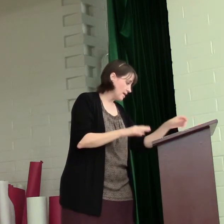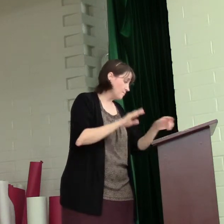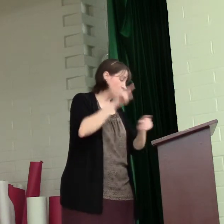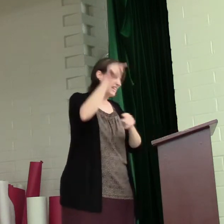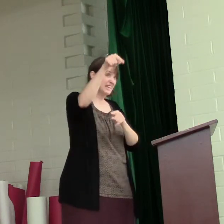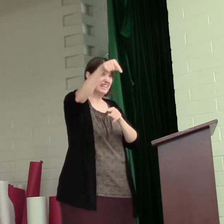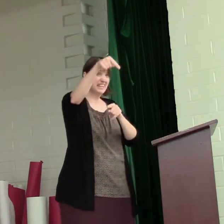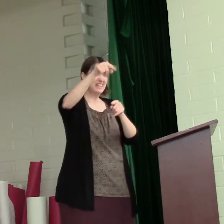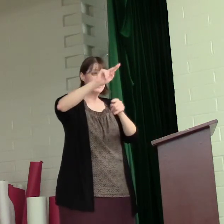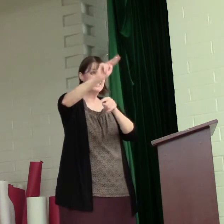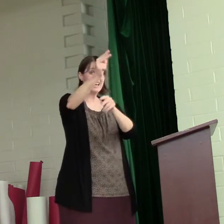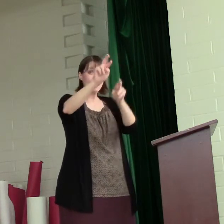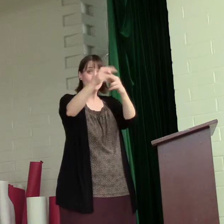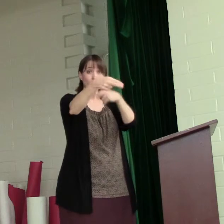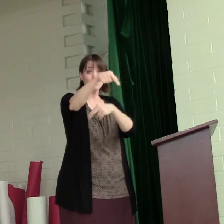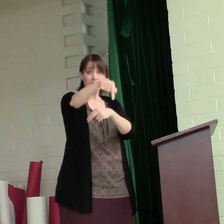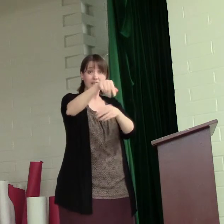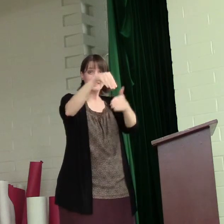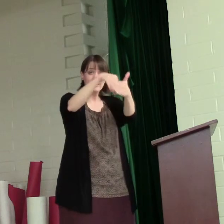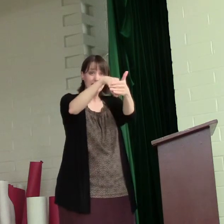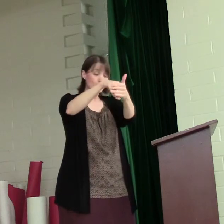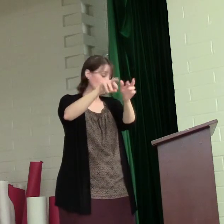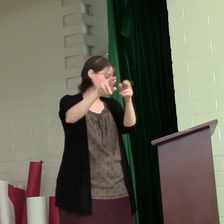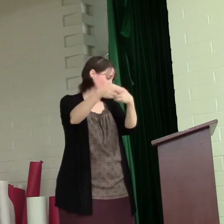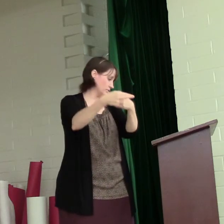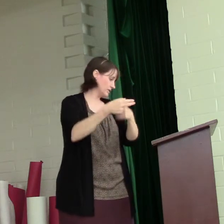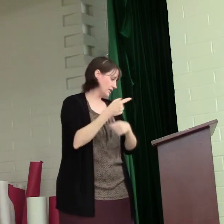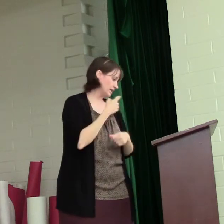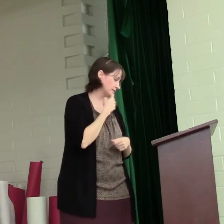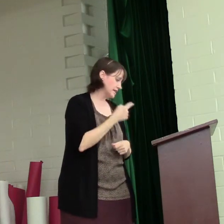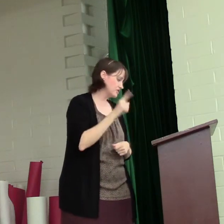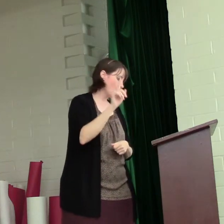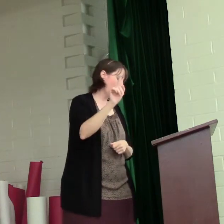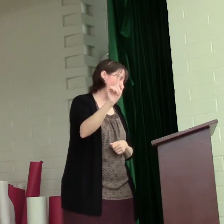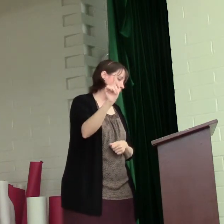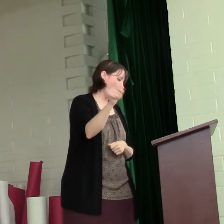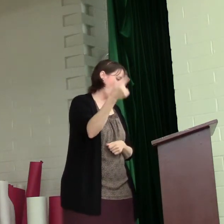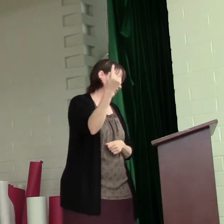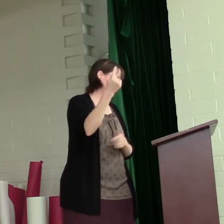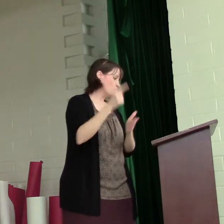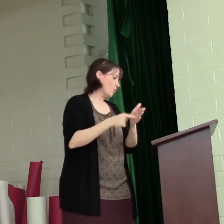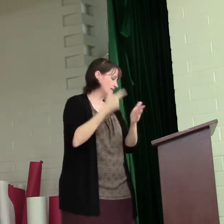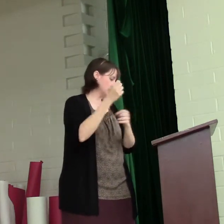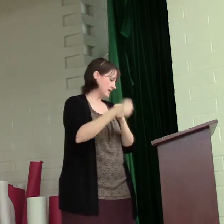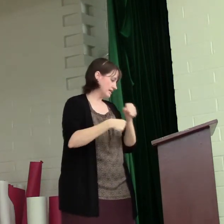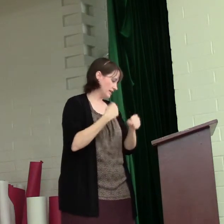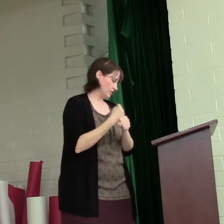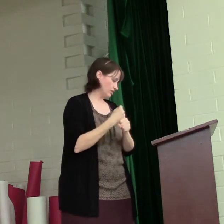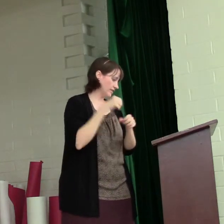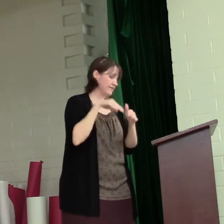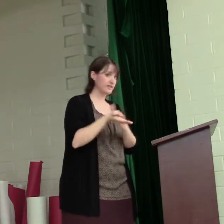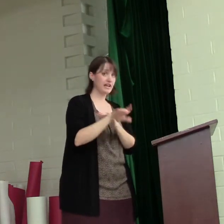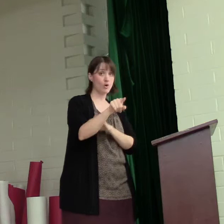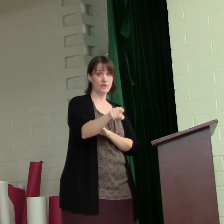But the second room, the inner room, says only once a year did they go in